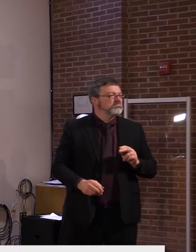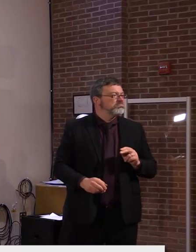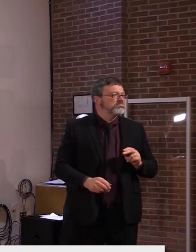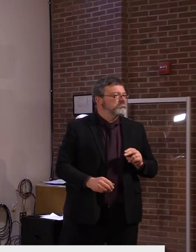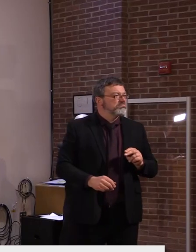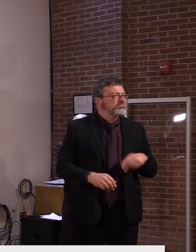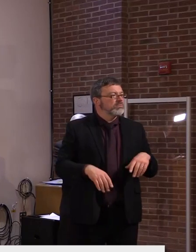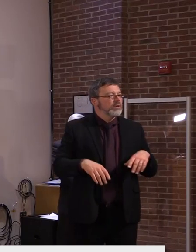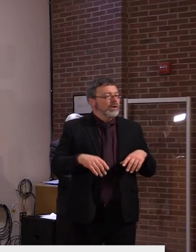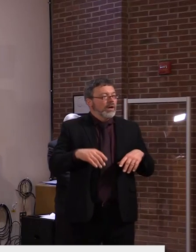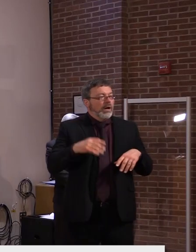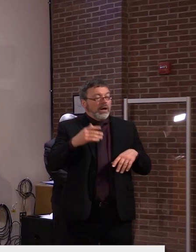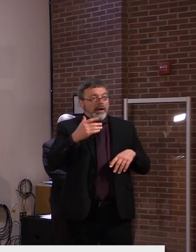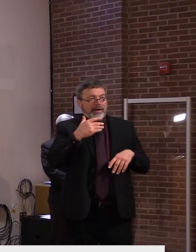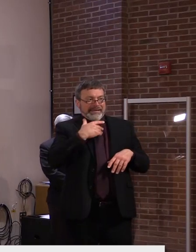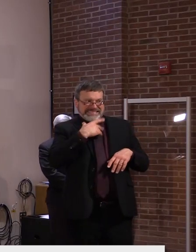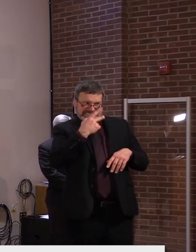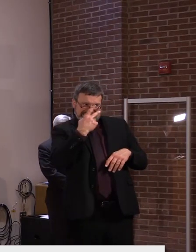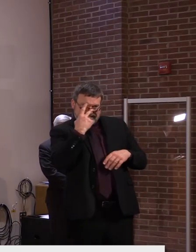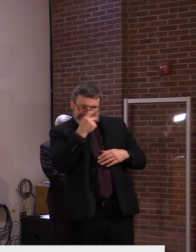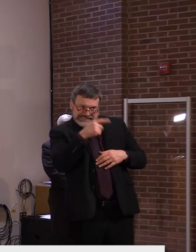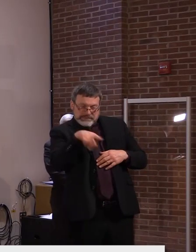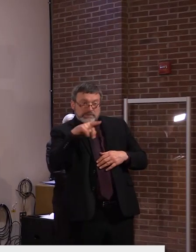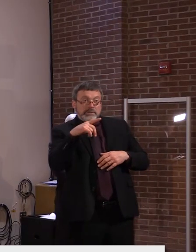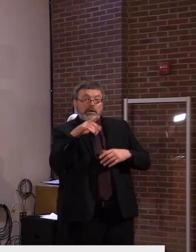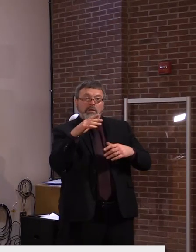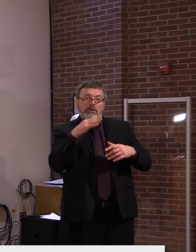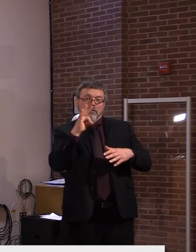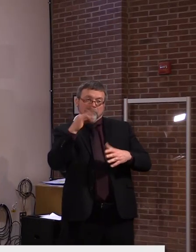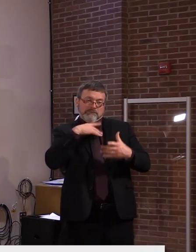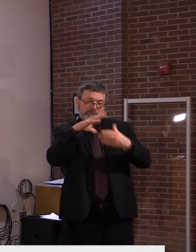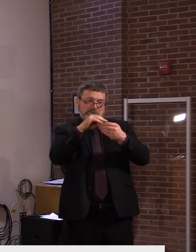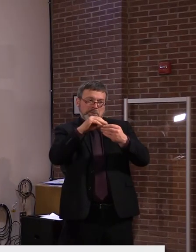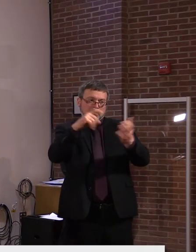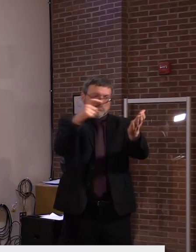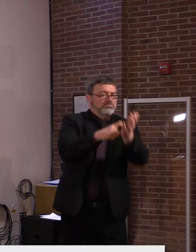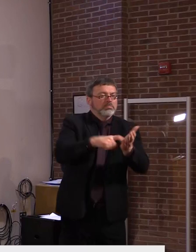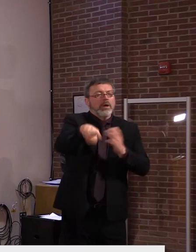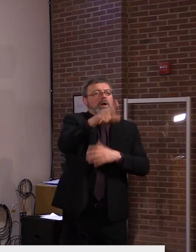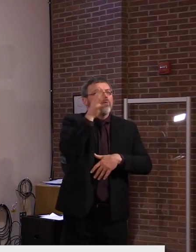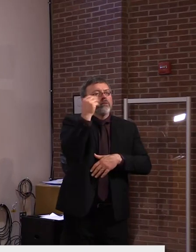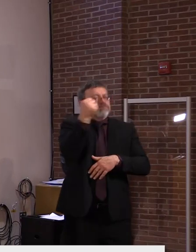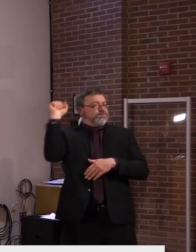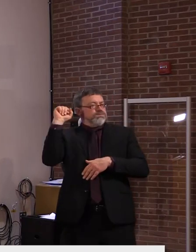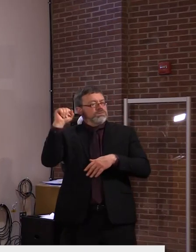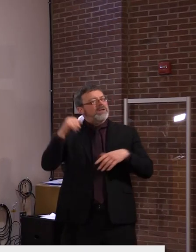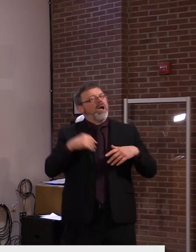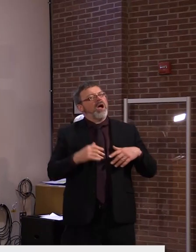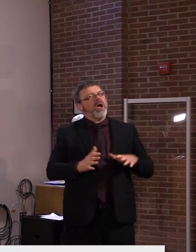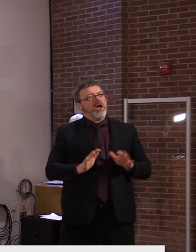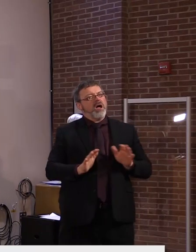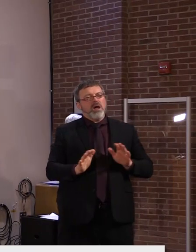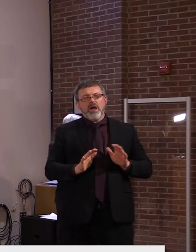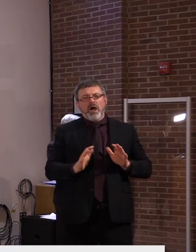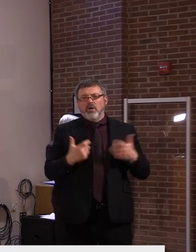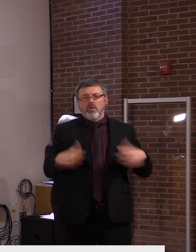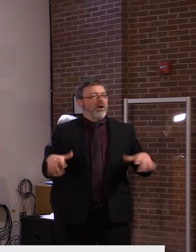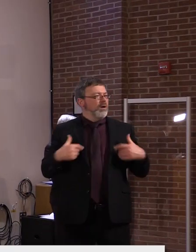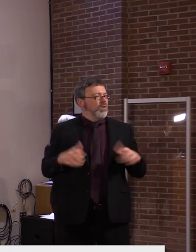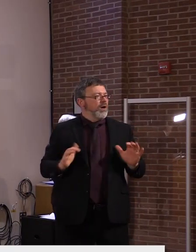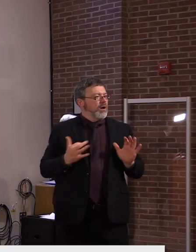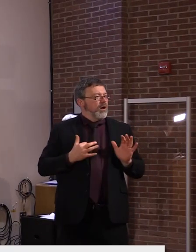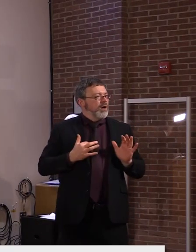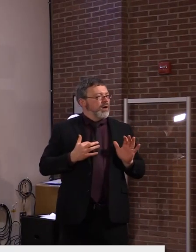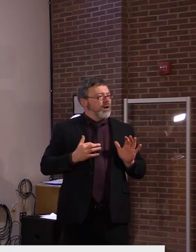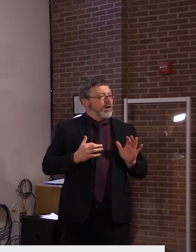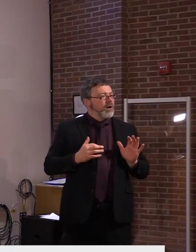maybe you've seen it, but the headline is, "No more COVID lockdowns in U.S." White House says. And this